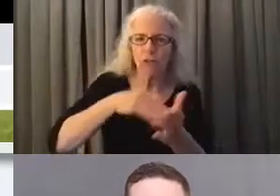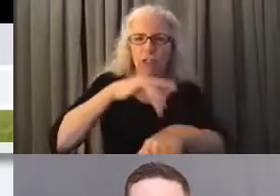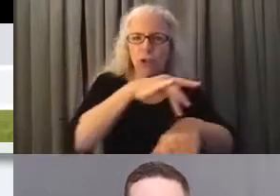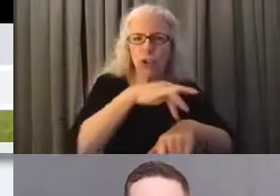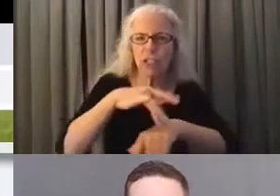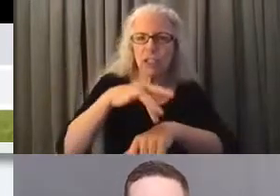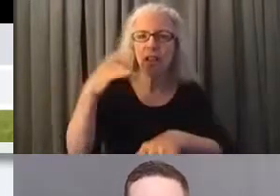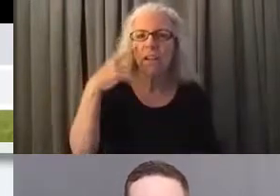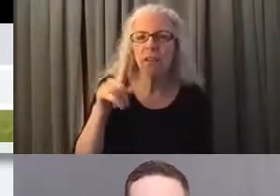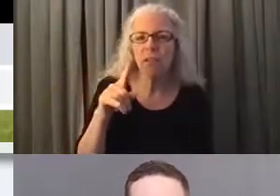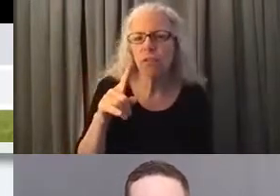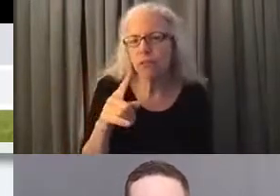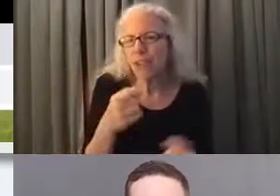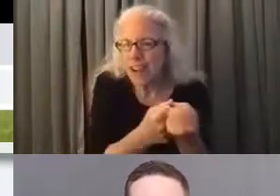citizens in Rhode Island.